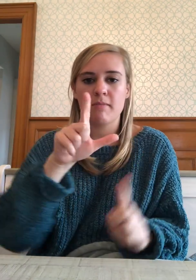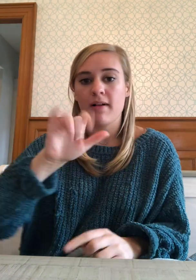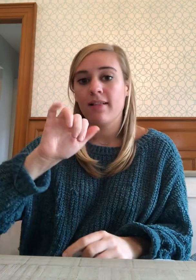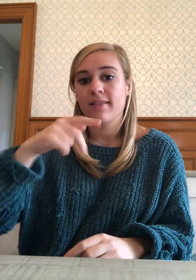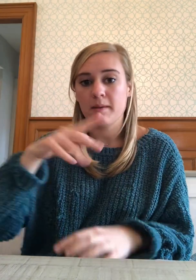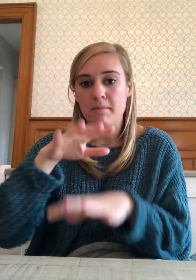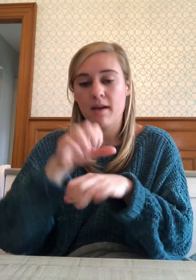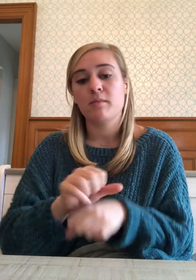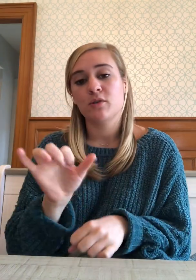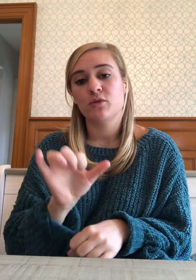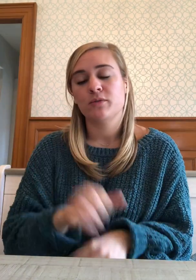In a thumb sucking habit,